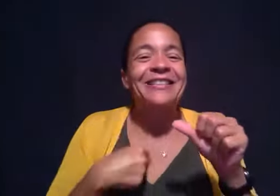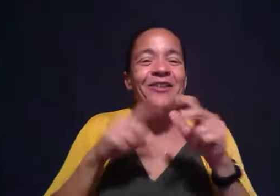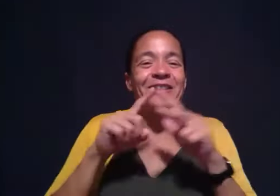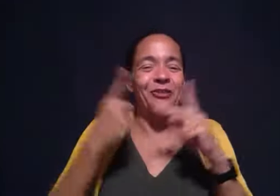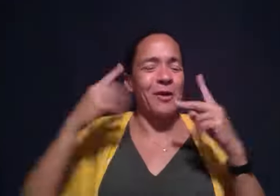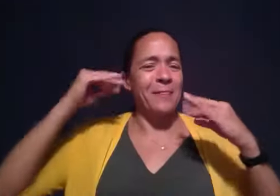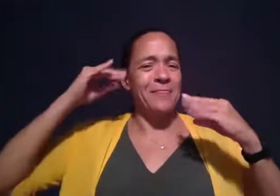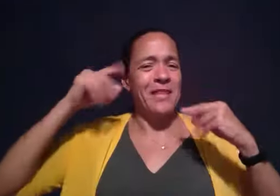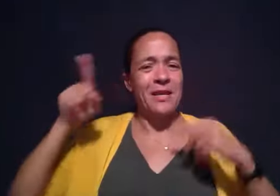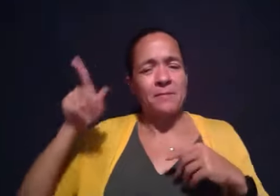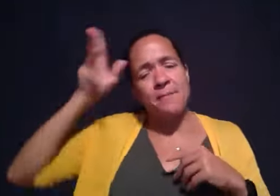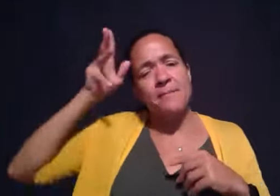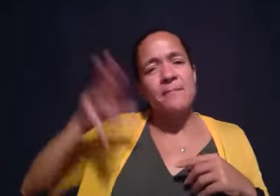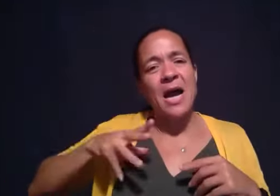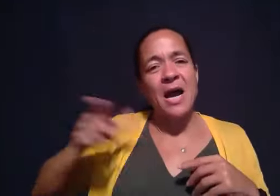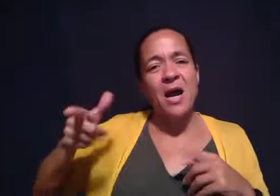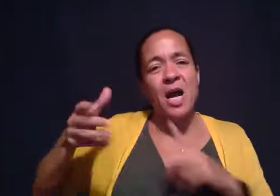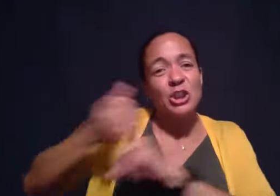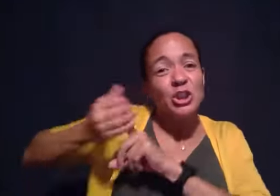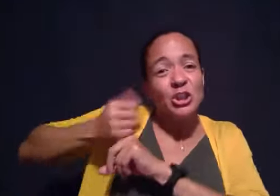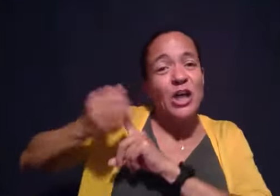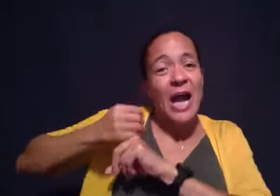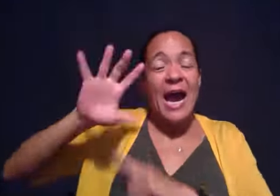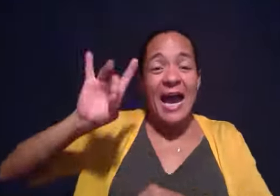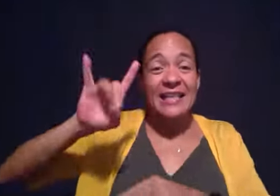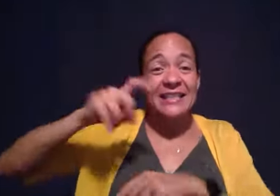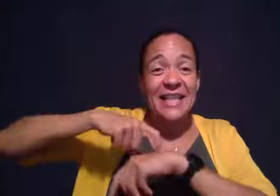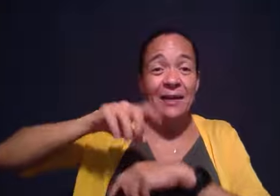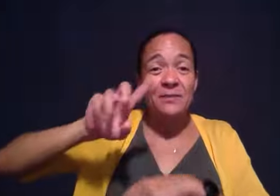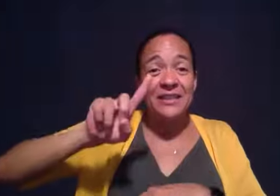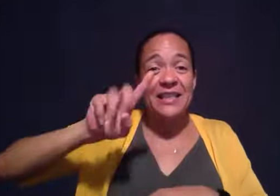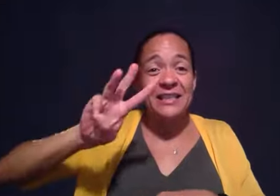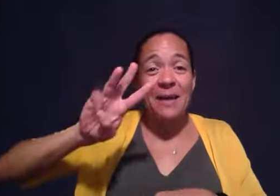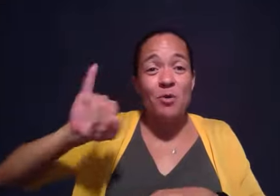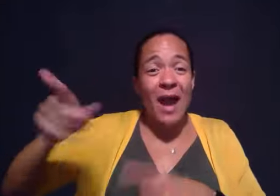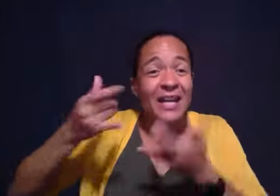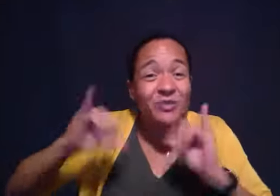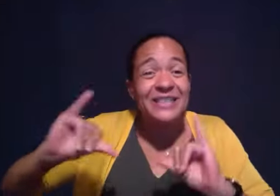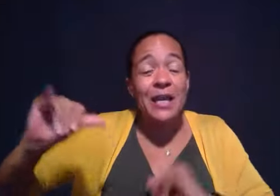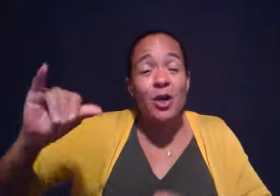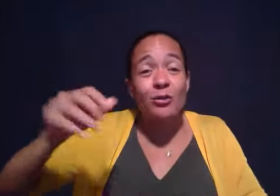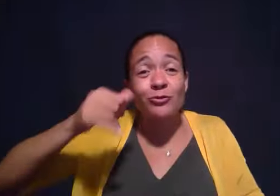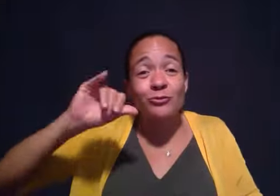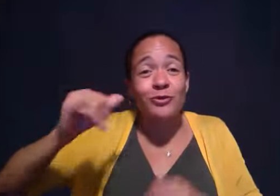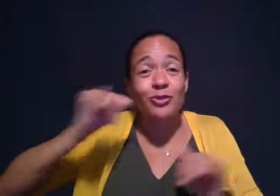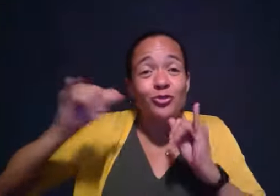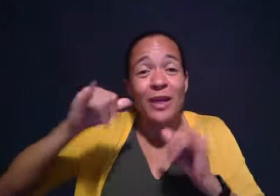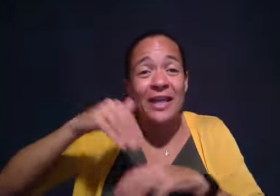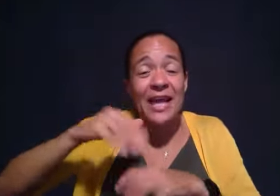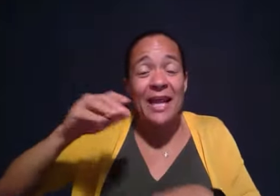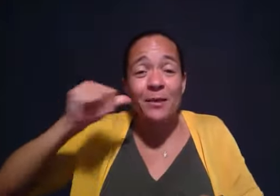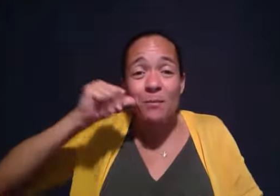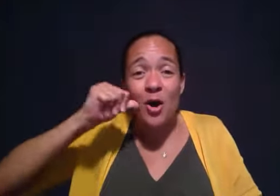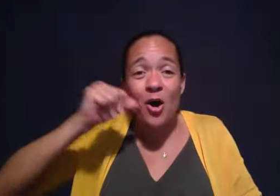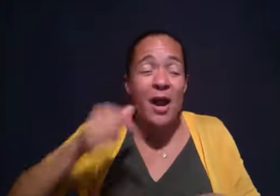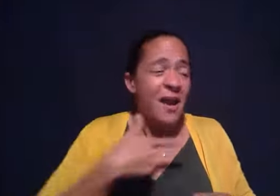had 8 DWIs, and he was still drinking at the bar. And my crummy attorney, I've only got 3, and he's told me I'm going to do a year in